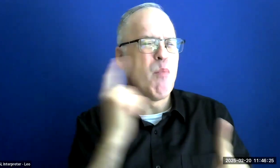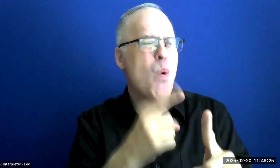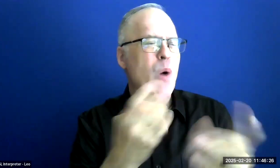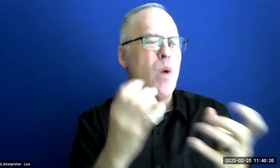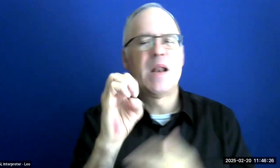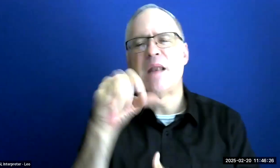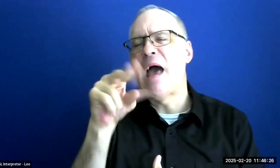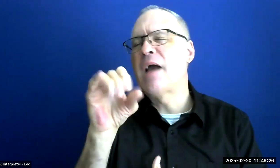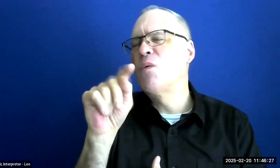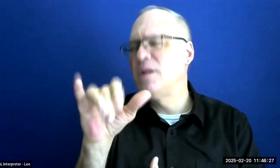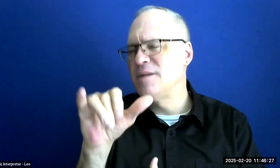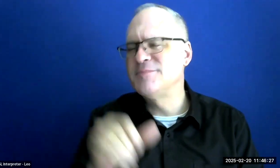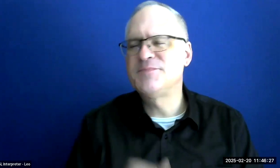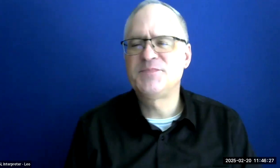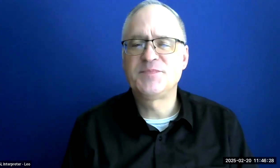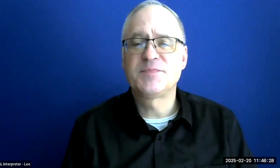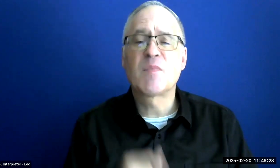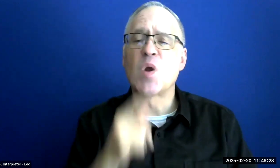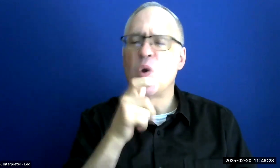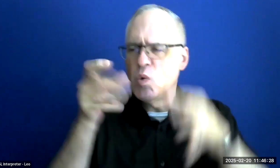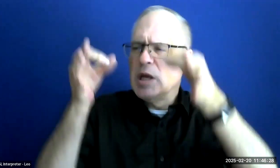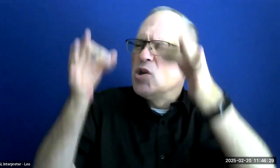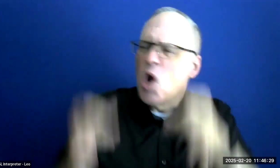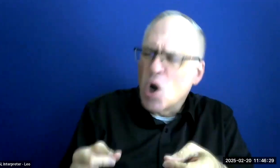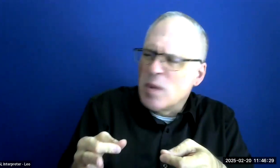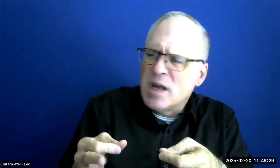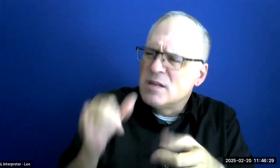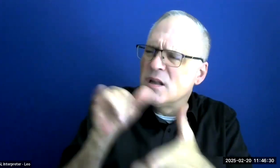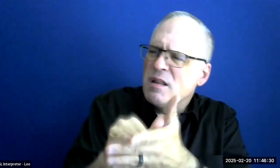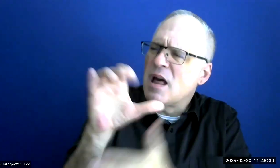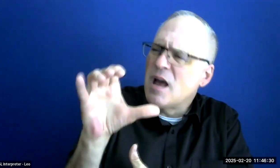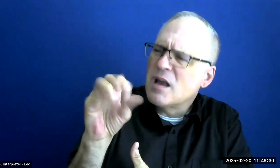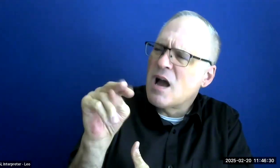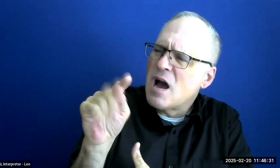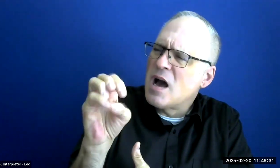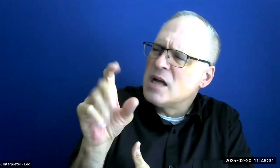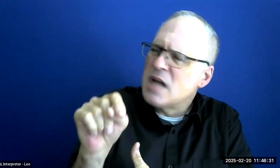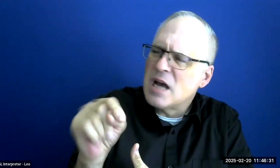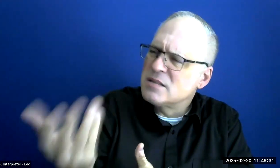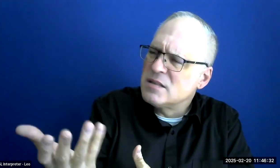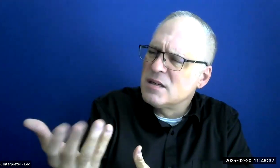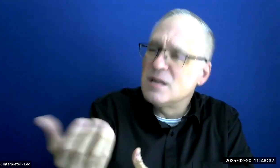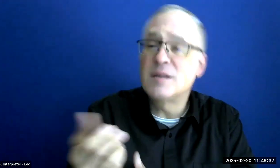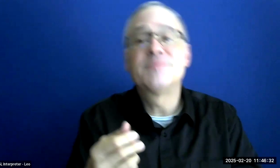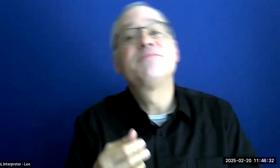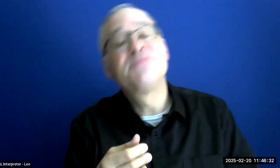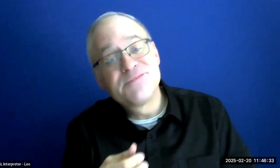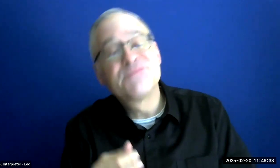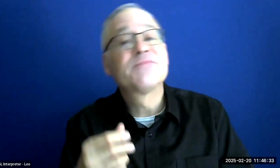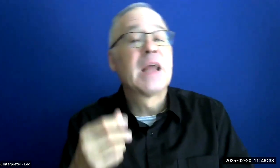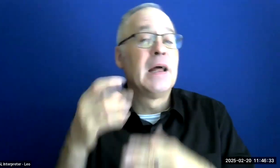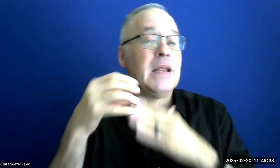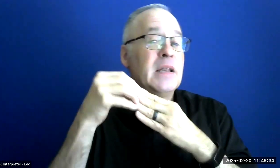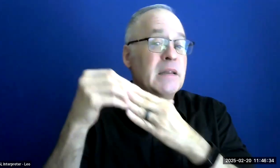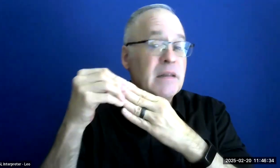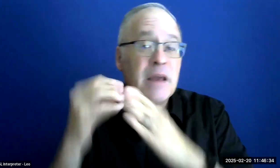As for who determines what's right for the context of an area, I mean, that's the various forms of leadership, whether